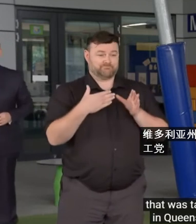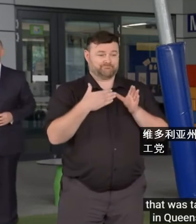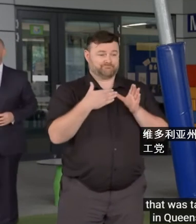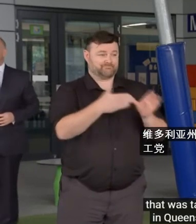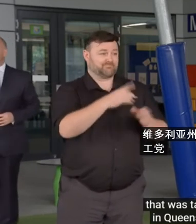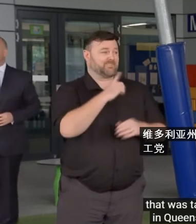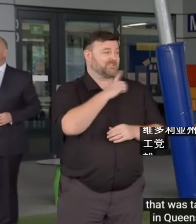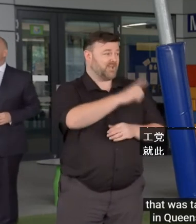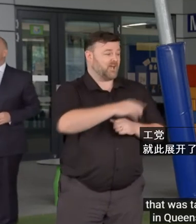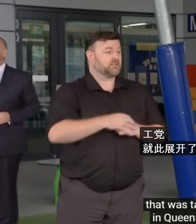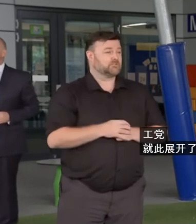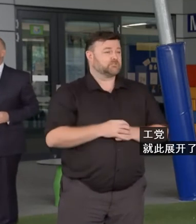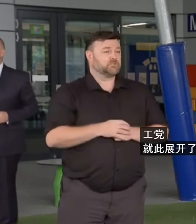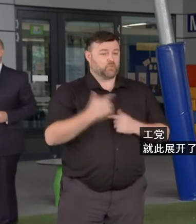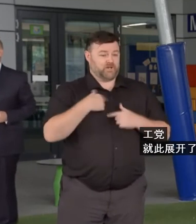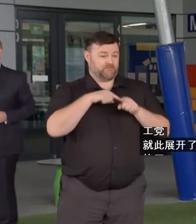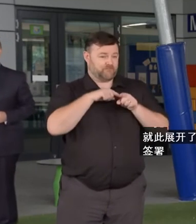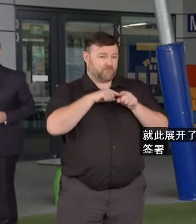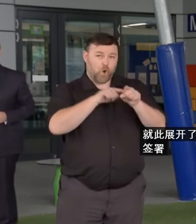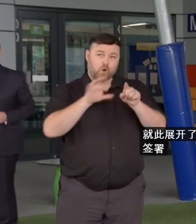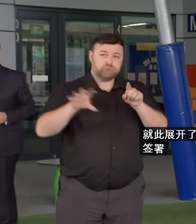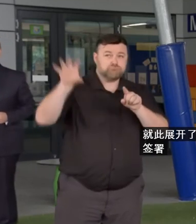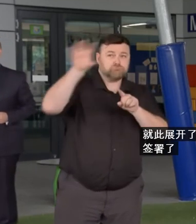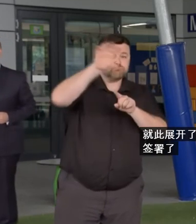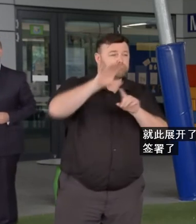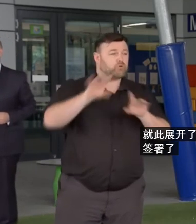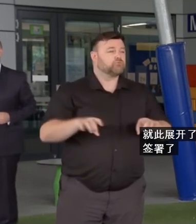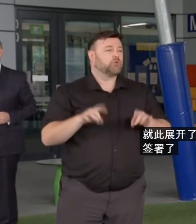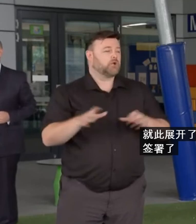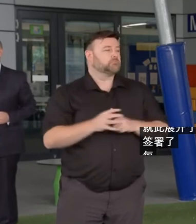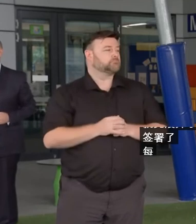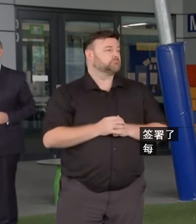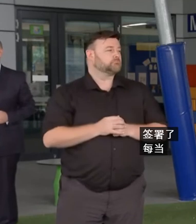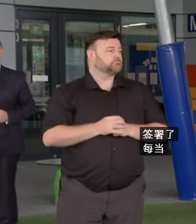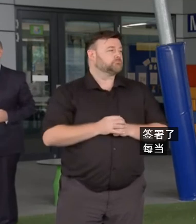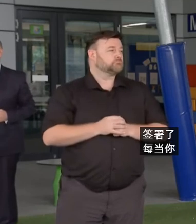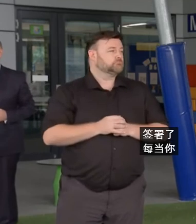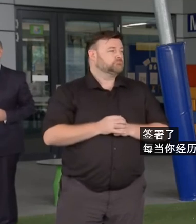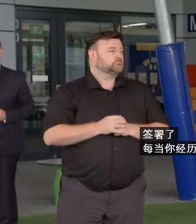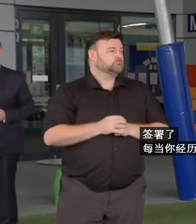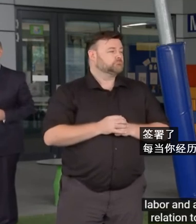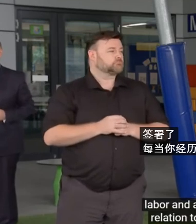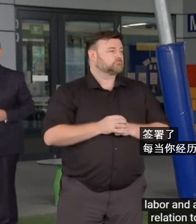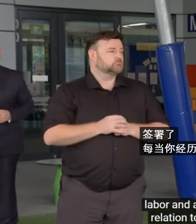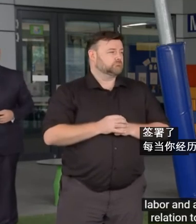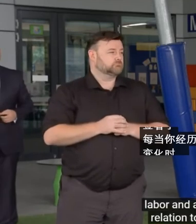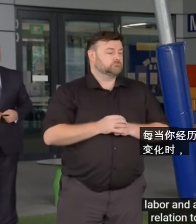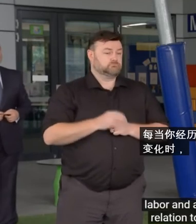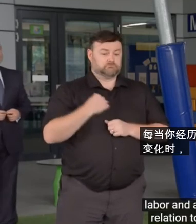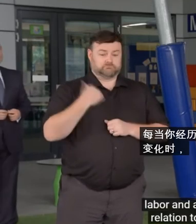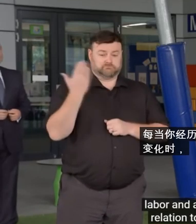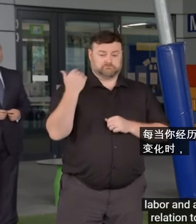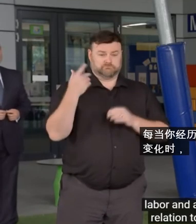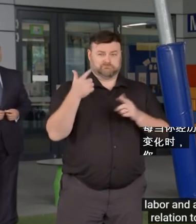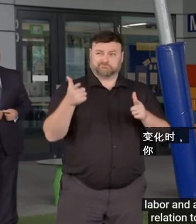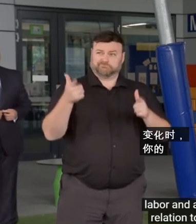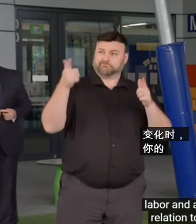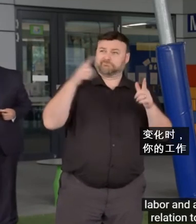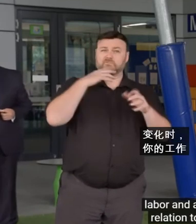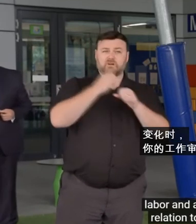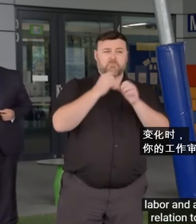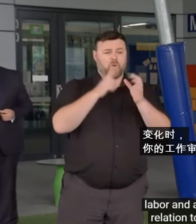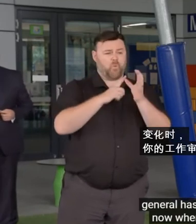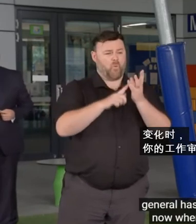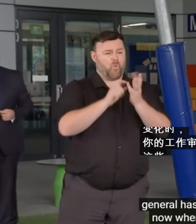ran a scare campaign in relation to this. The Auditor General has just signed off. Now, whenever you're going through structural changes,